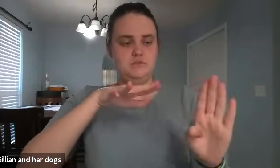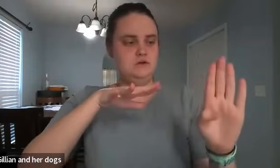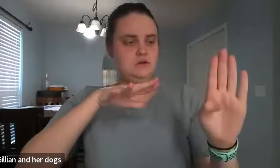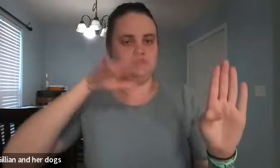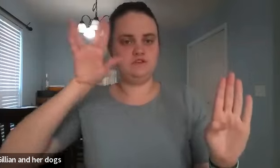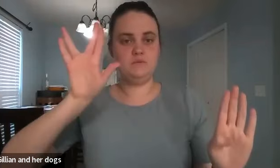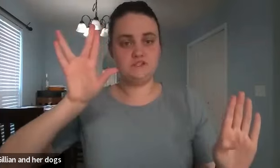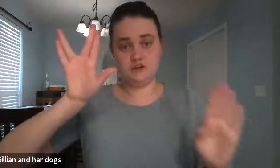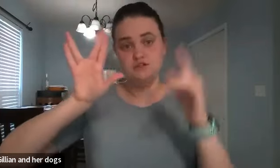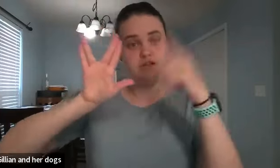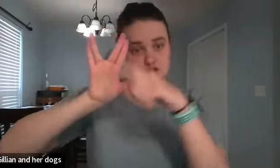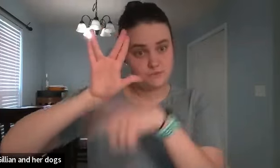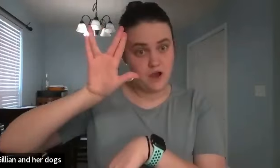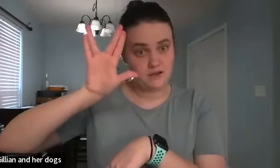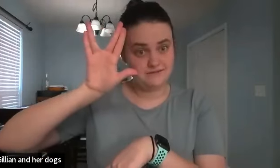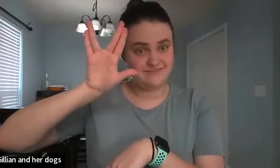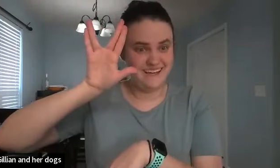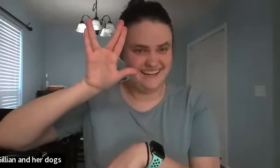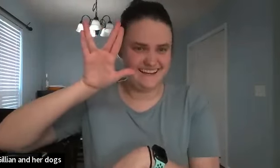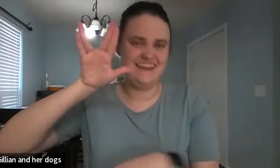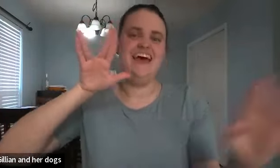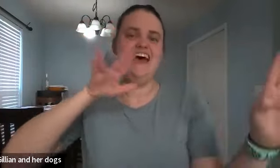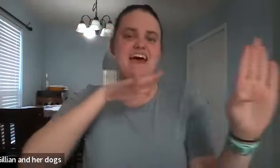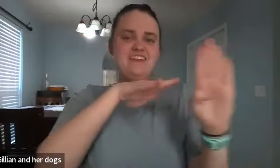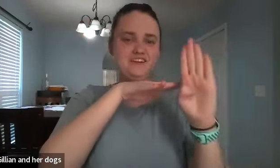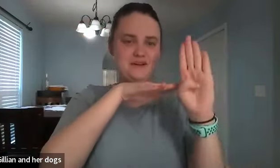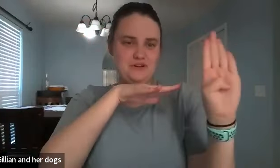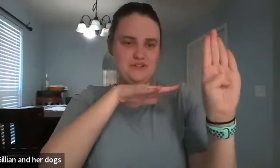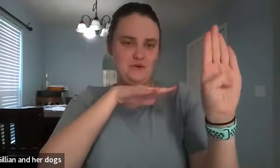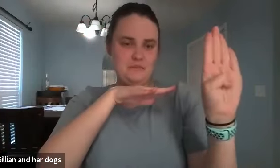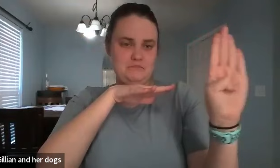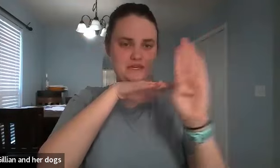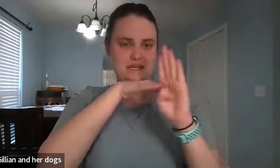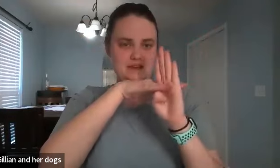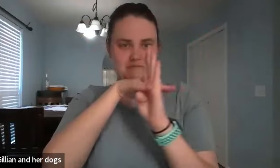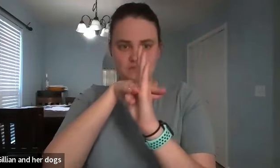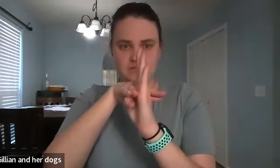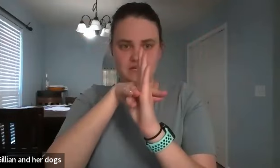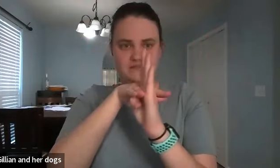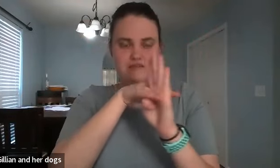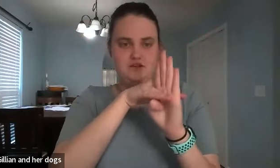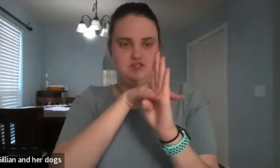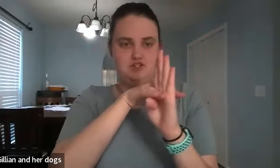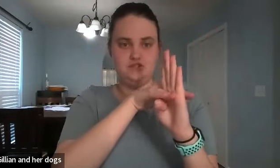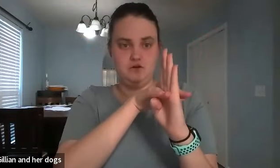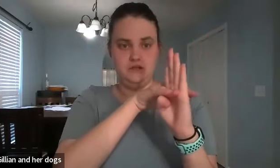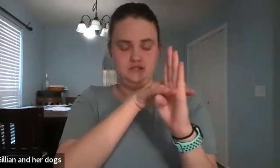go, so you're going to do like your Spock. And then you're going to put your B between it. And it's a